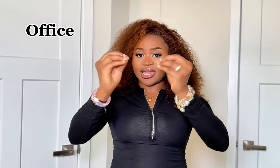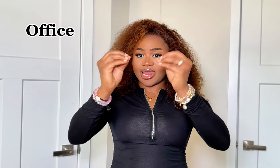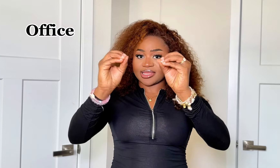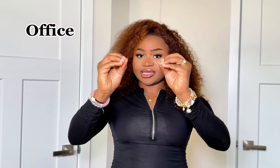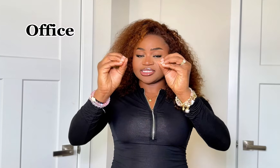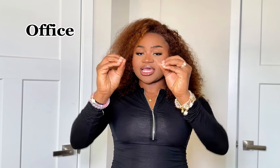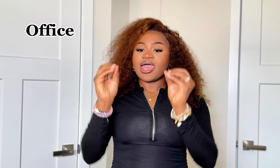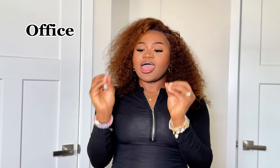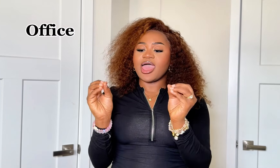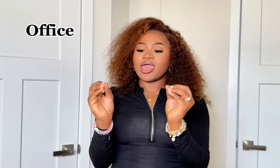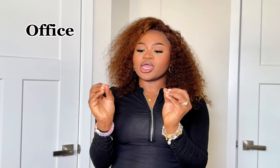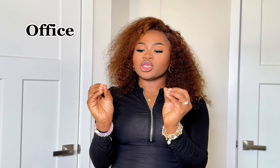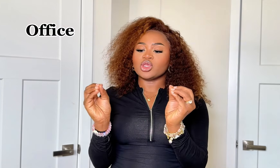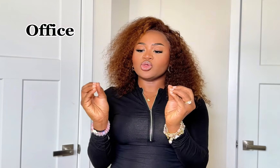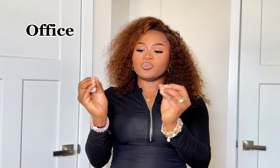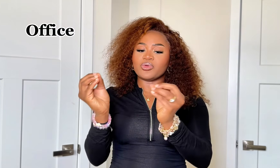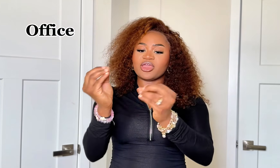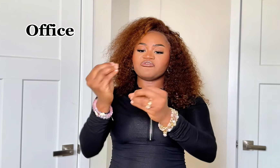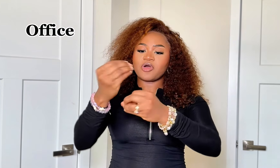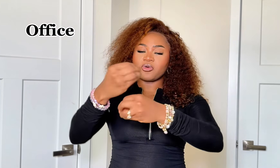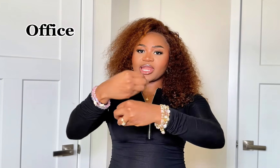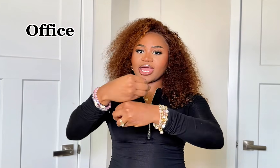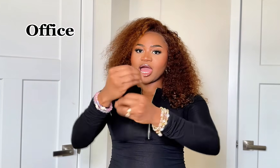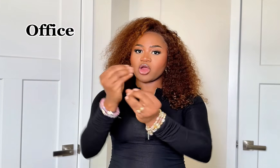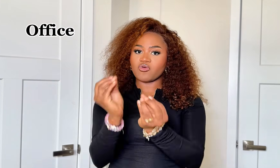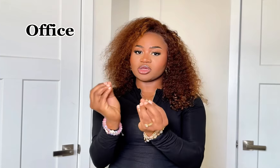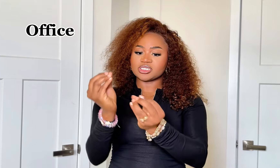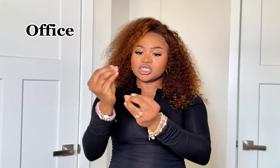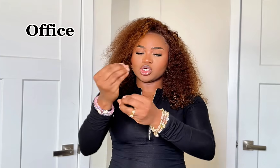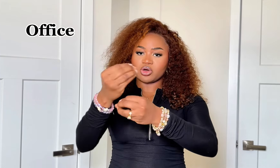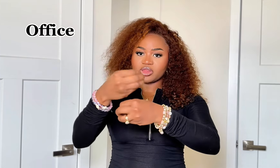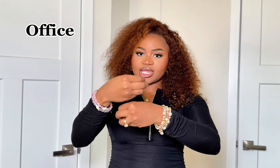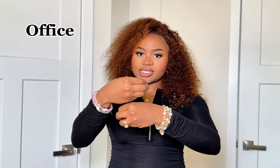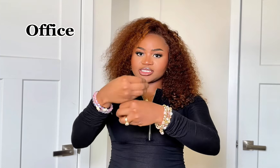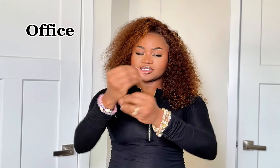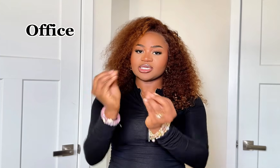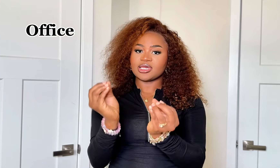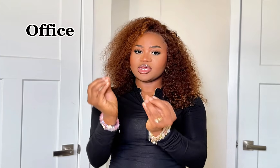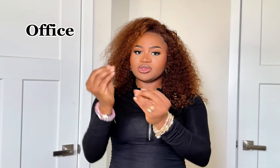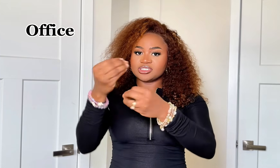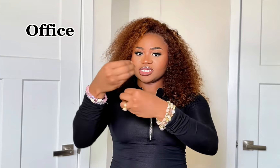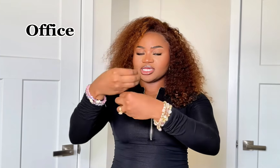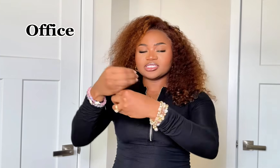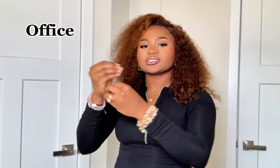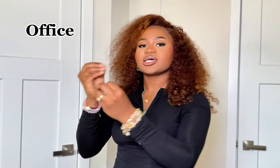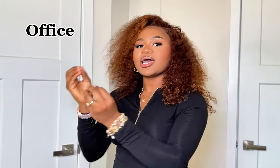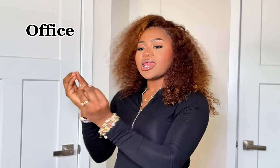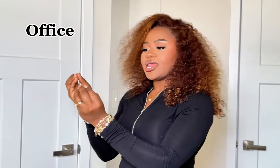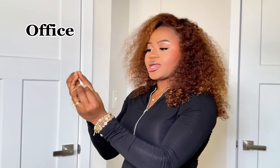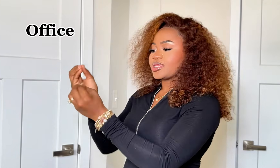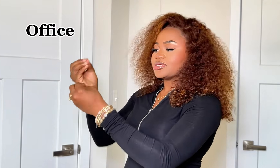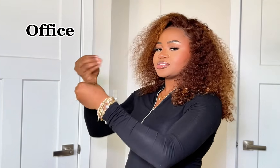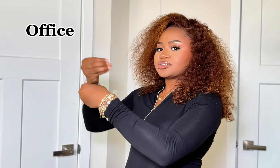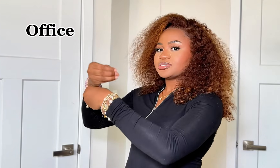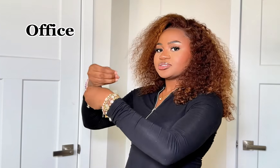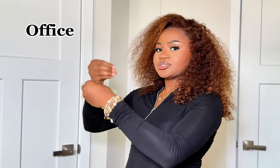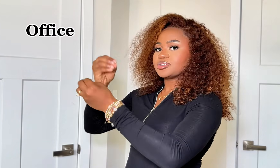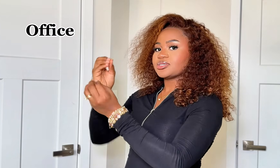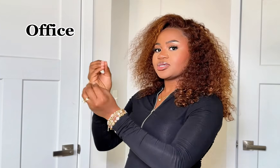like this, and you bring it forward like across each other like this. You see this? Like this.